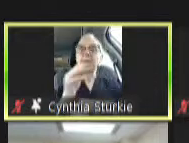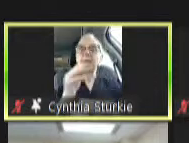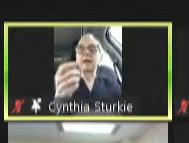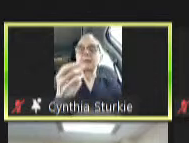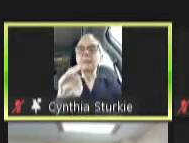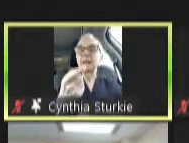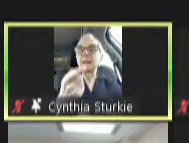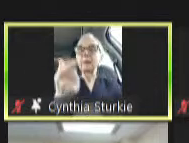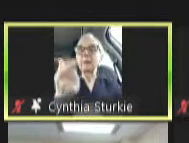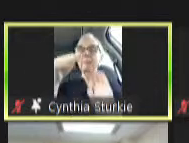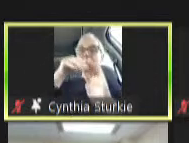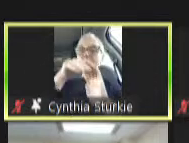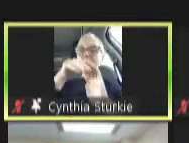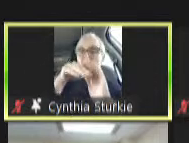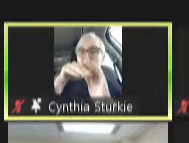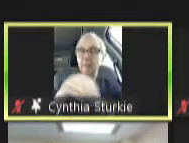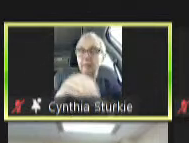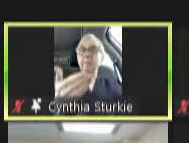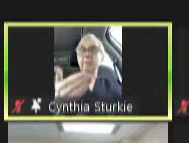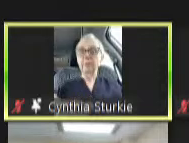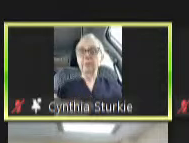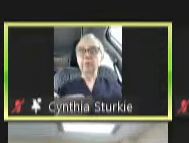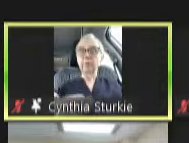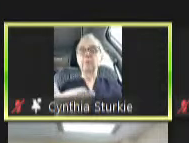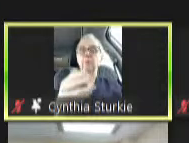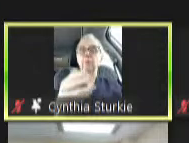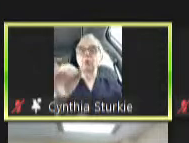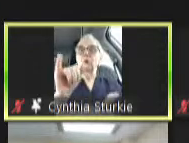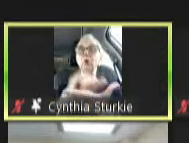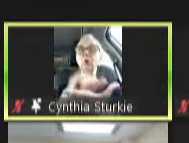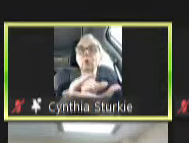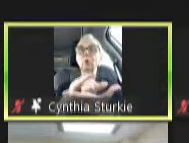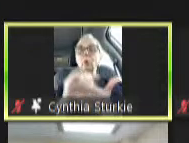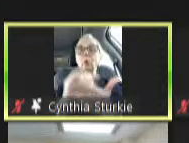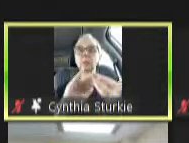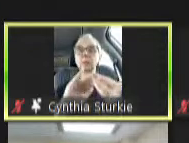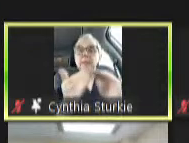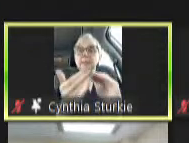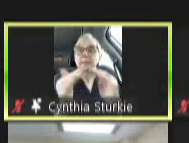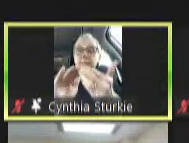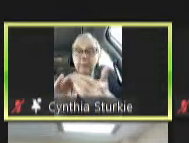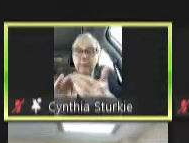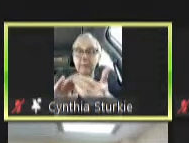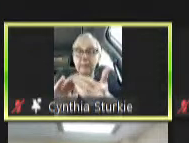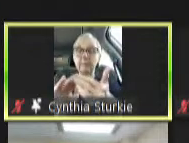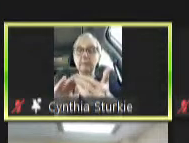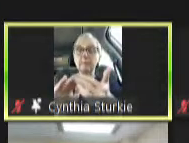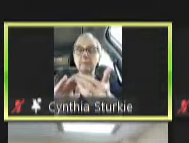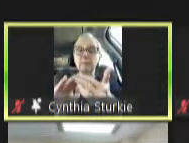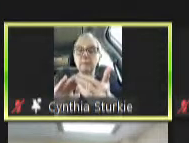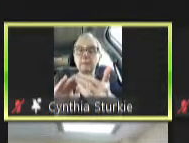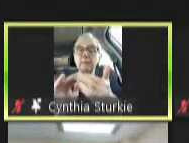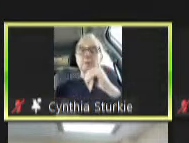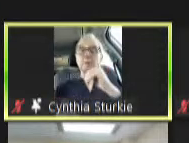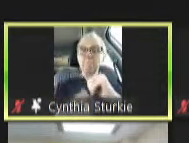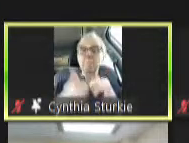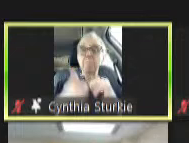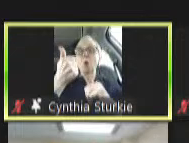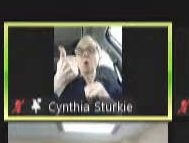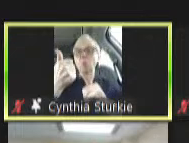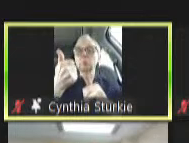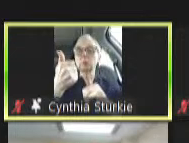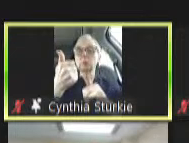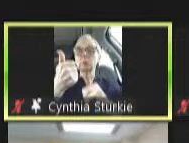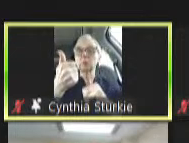number of hospitalizations there. You can see New York City, who is probably most ahead in the US right